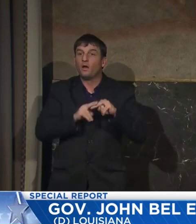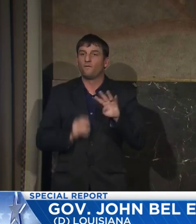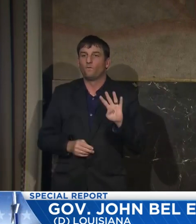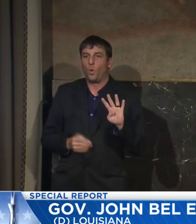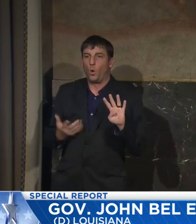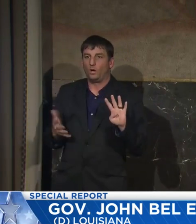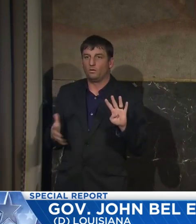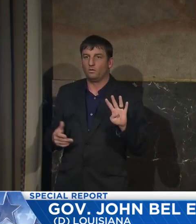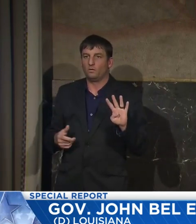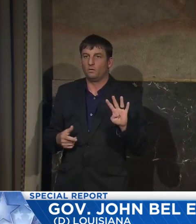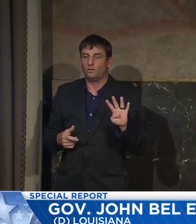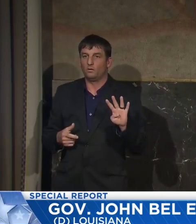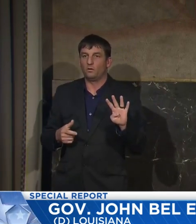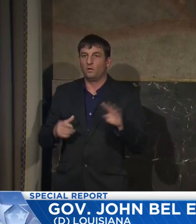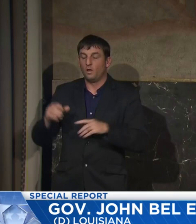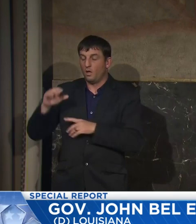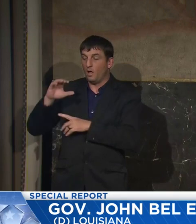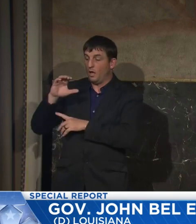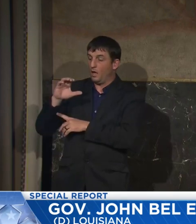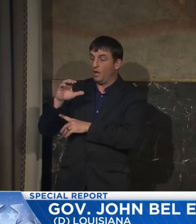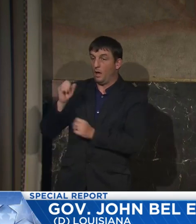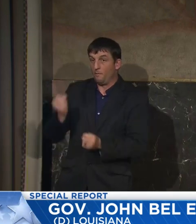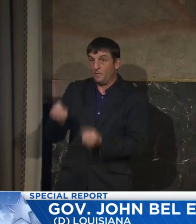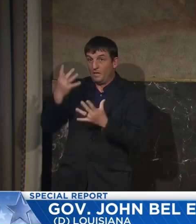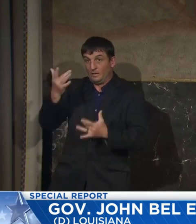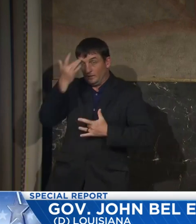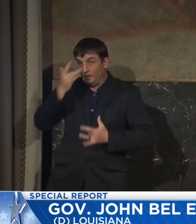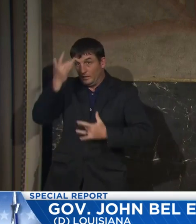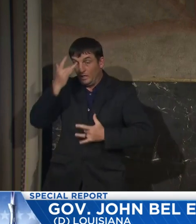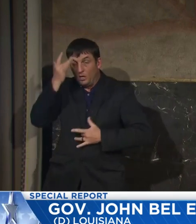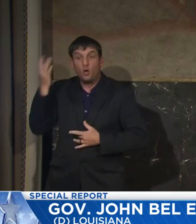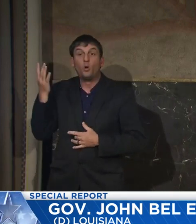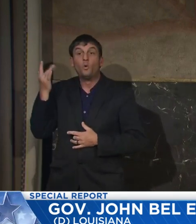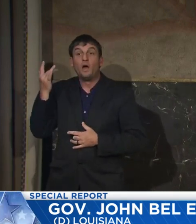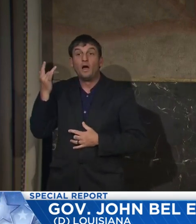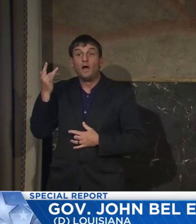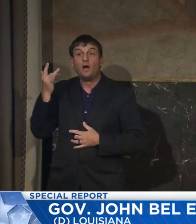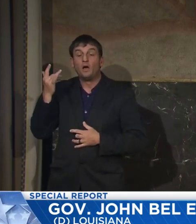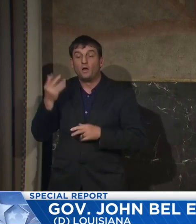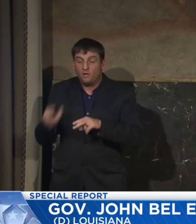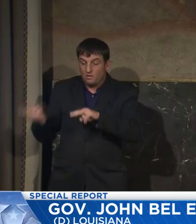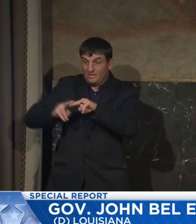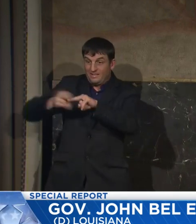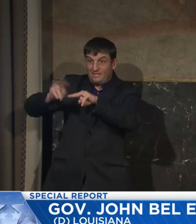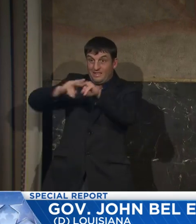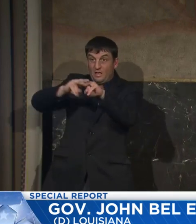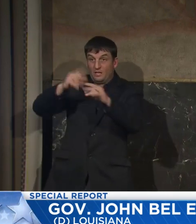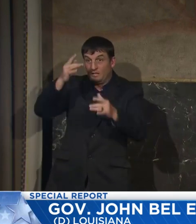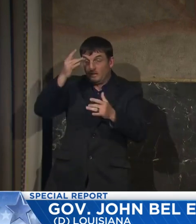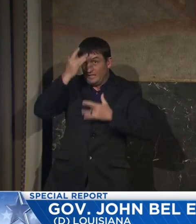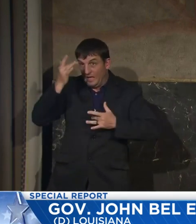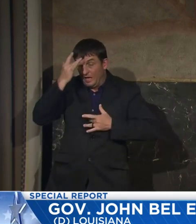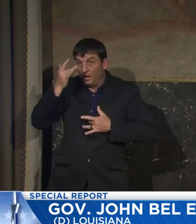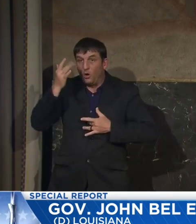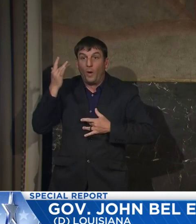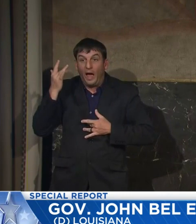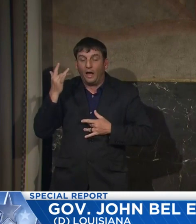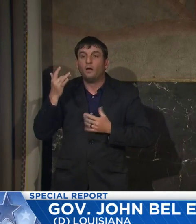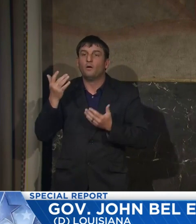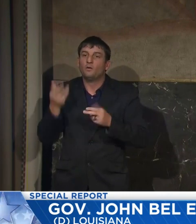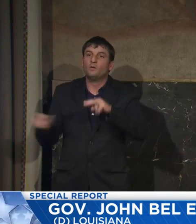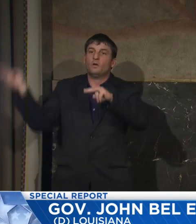we believe that the cases are showing up because the testing is increasing. And by the way, we're going to greatly increase our